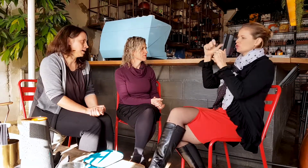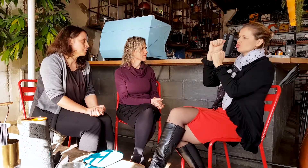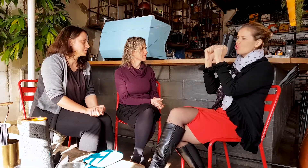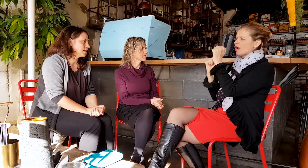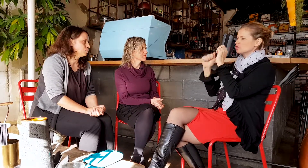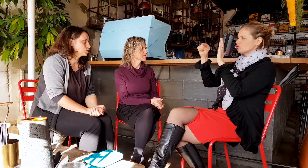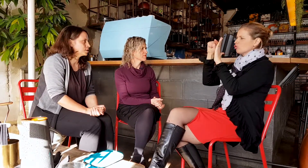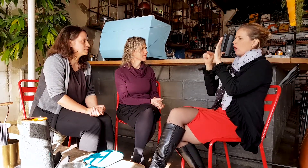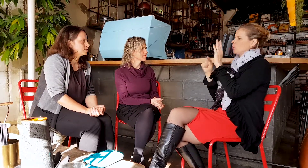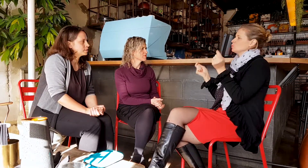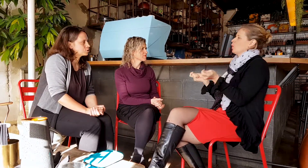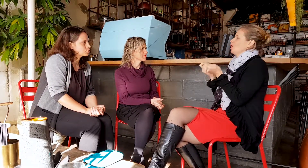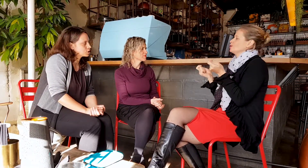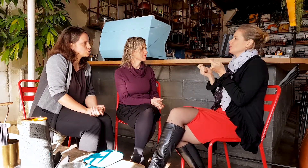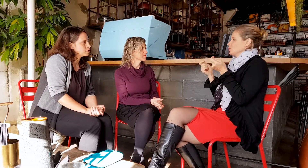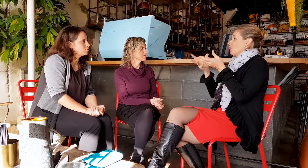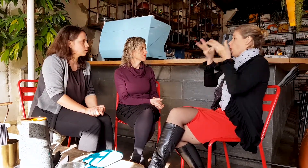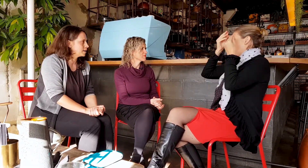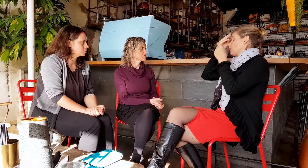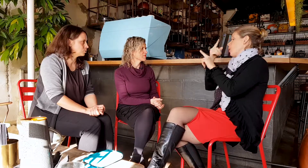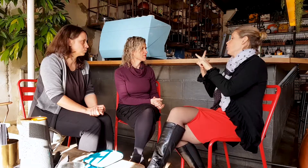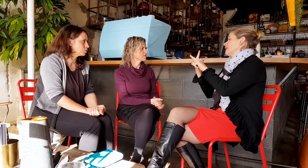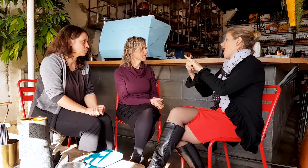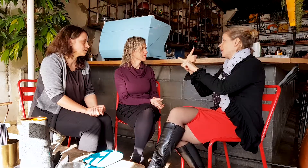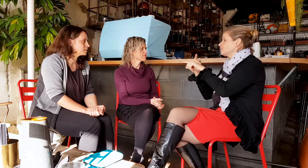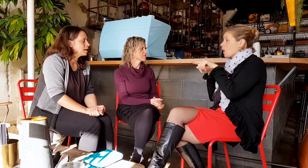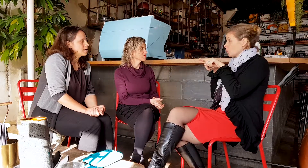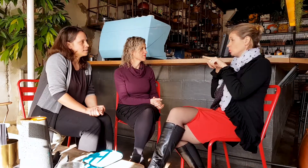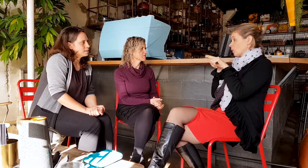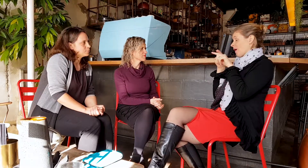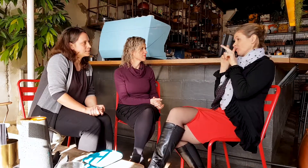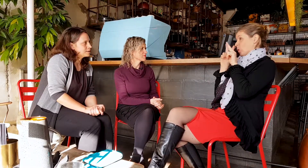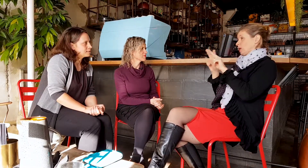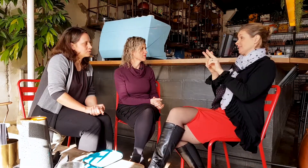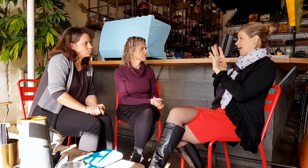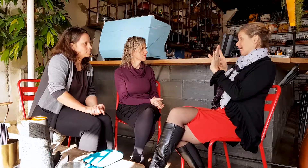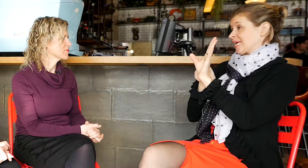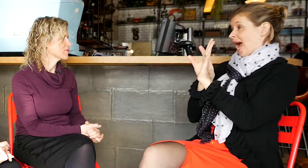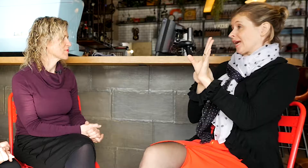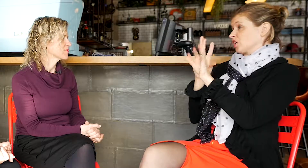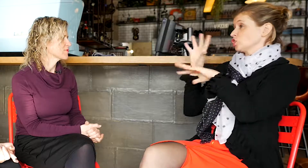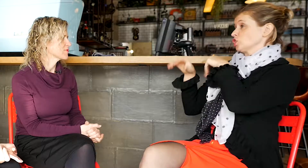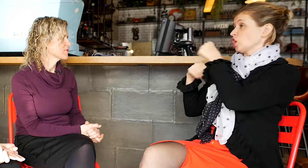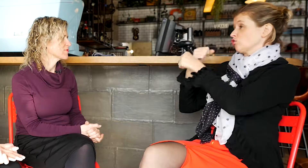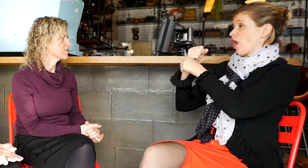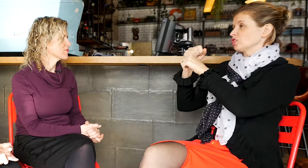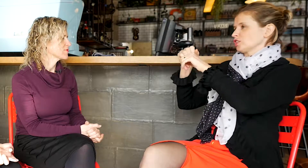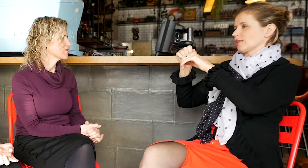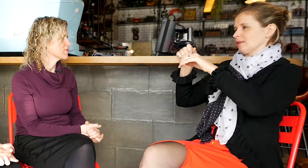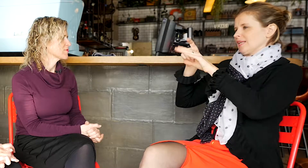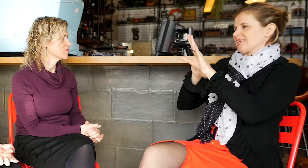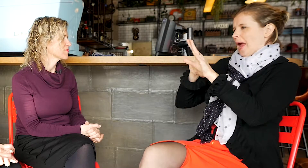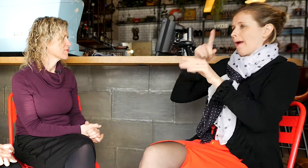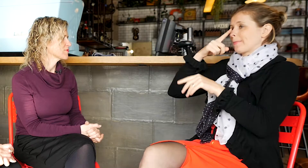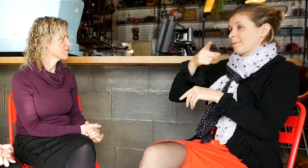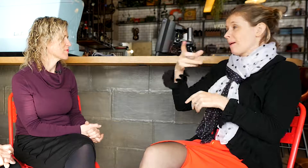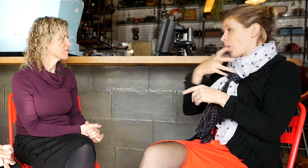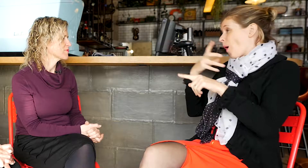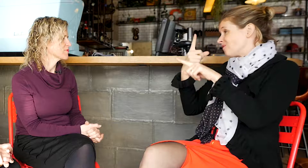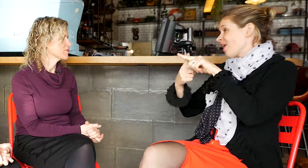around languages, the structure, the grammatical rules, then I would say the learning would be much quicker. Our